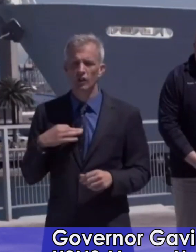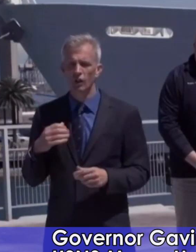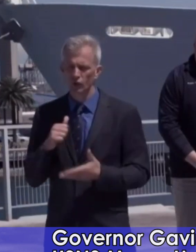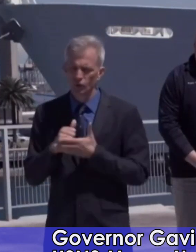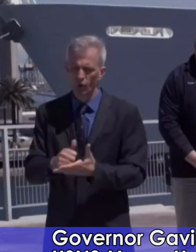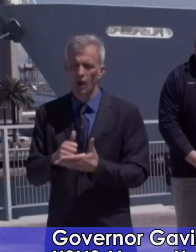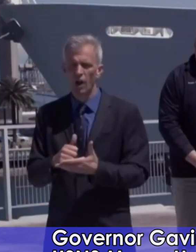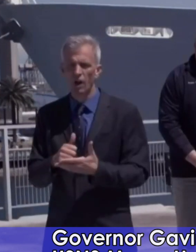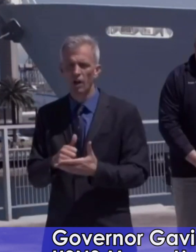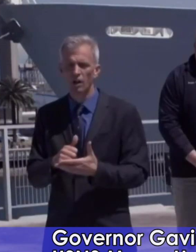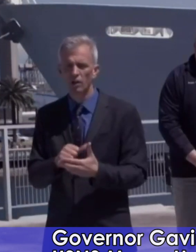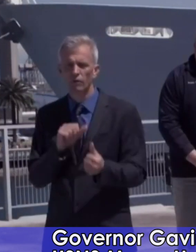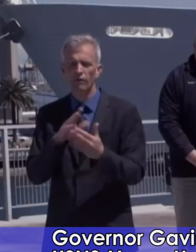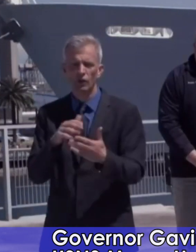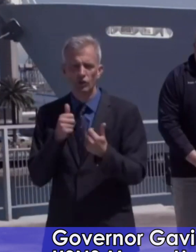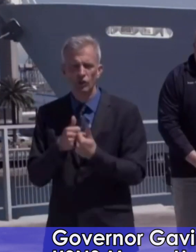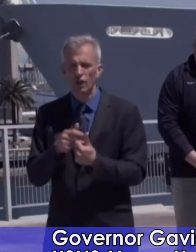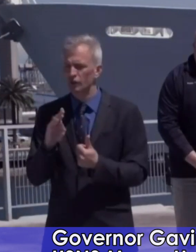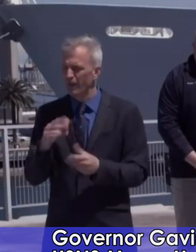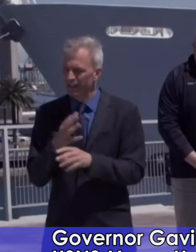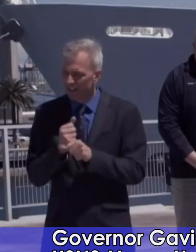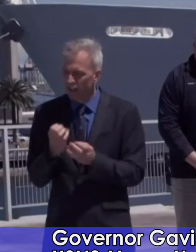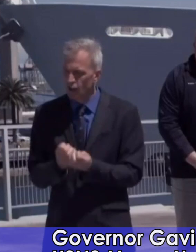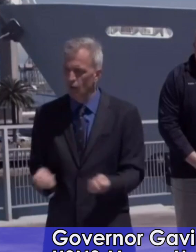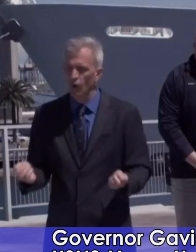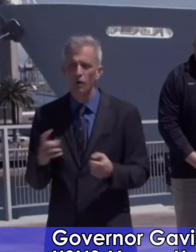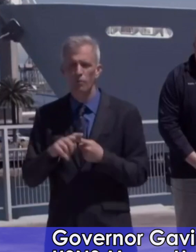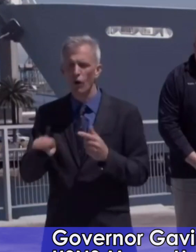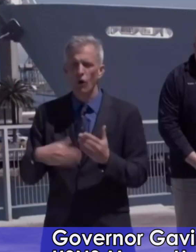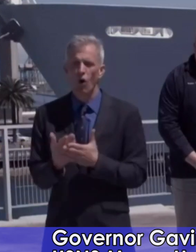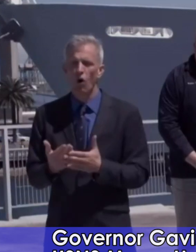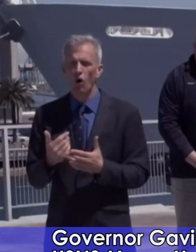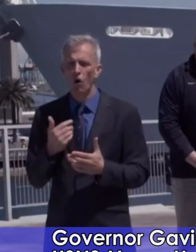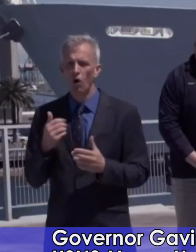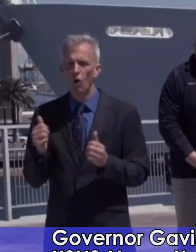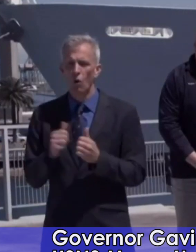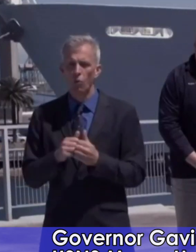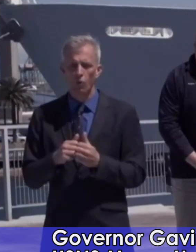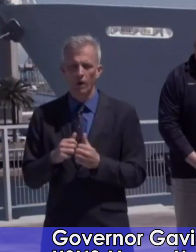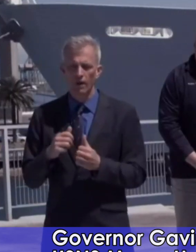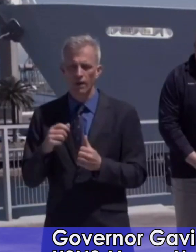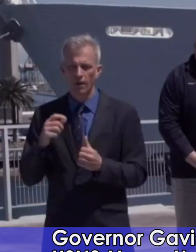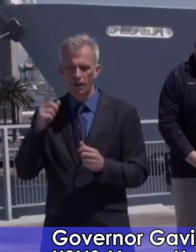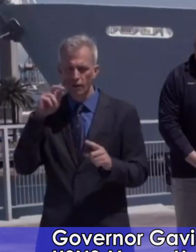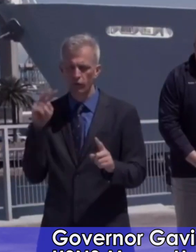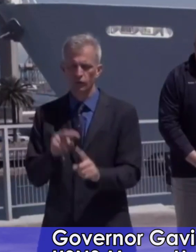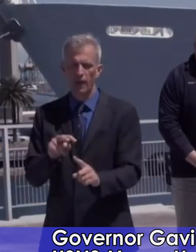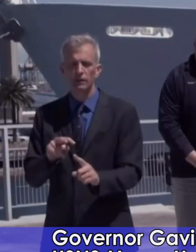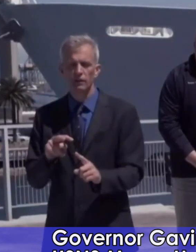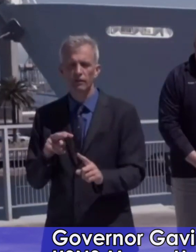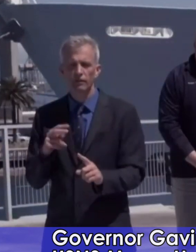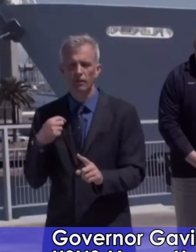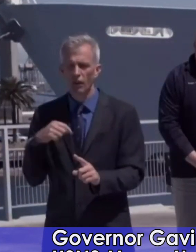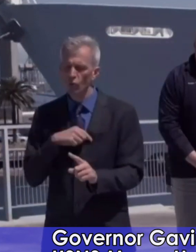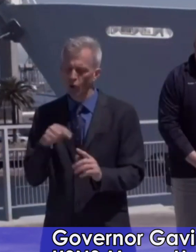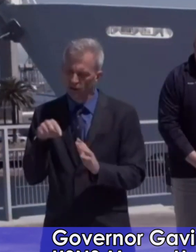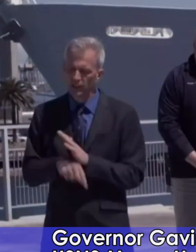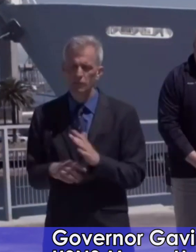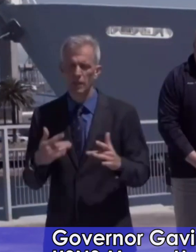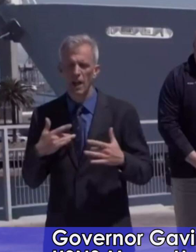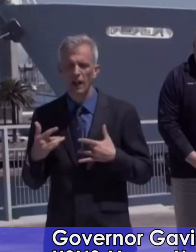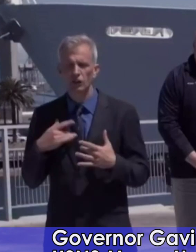moment in terms of procuring resources, but all with a deep, resourceful mindset. And all of us deeply anxious